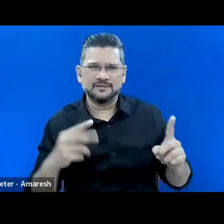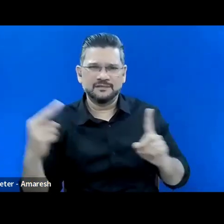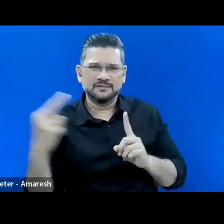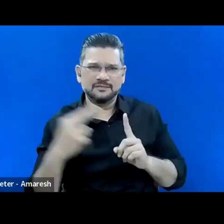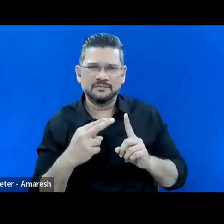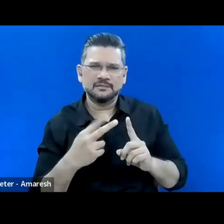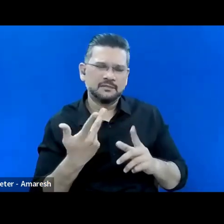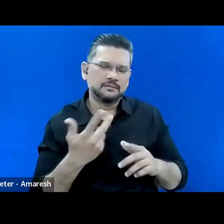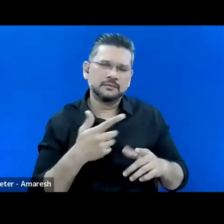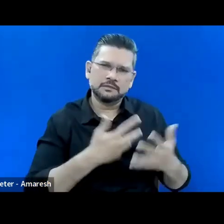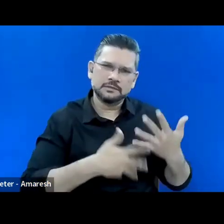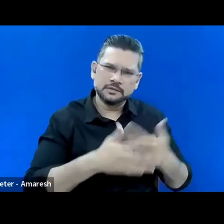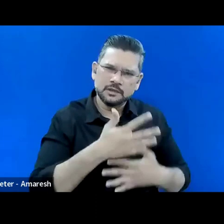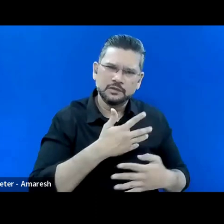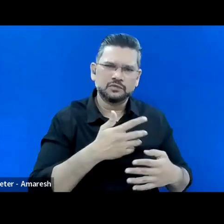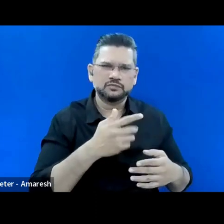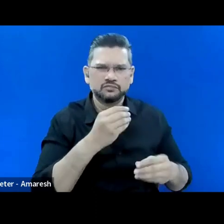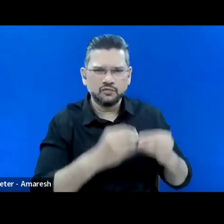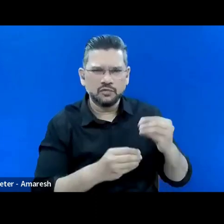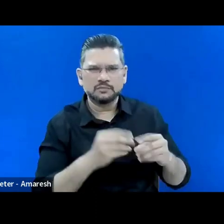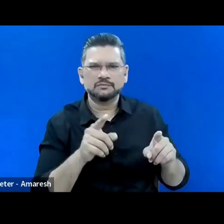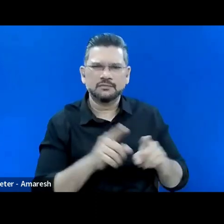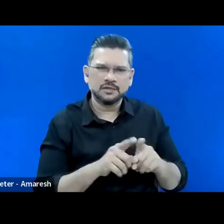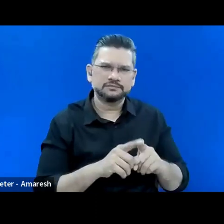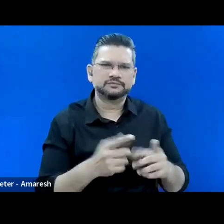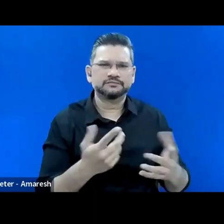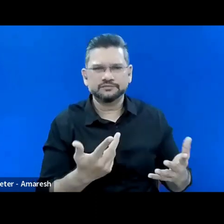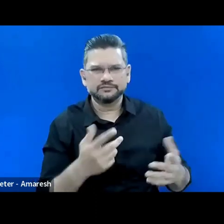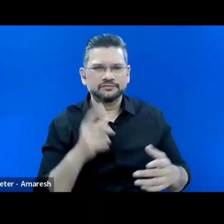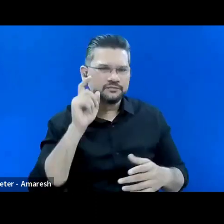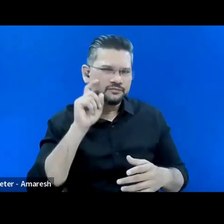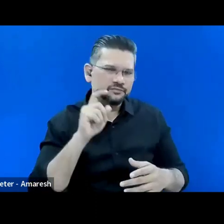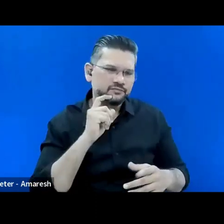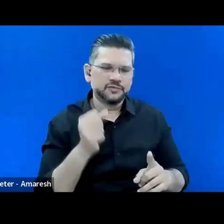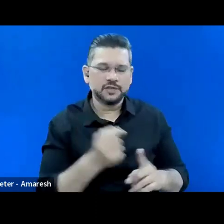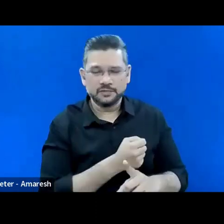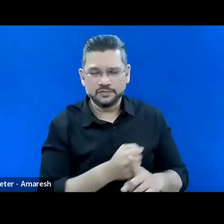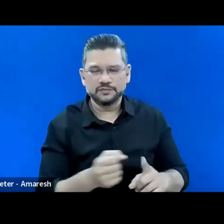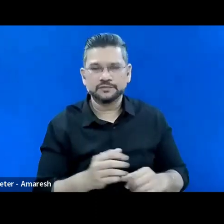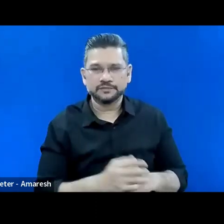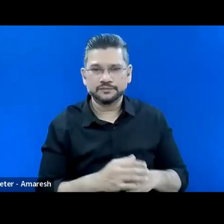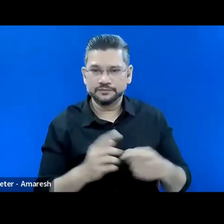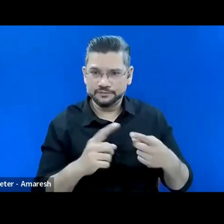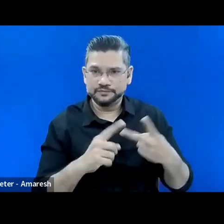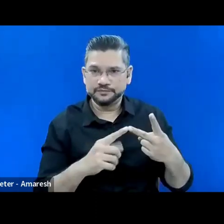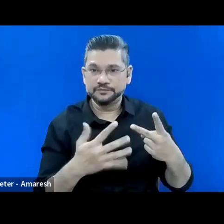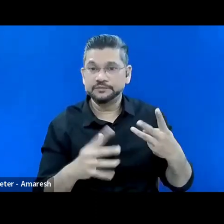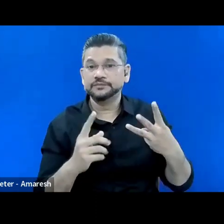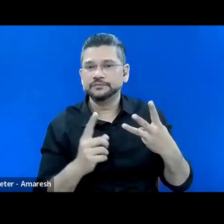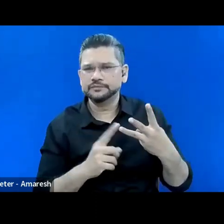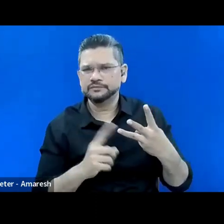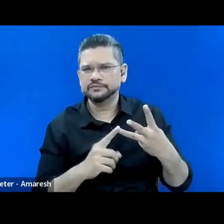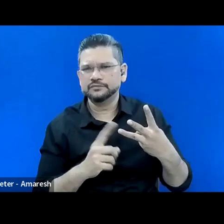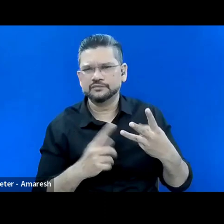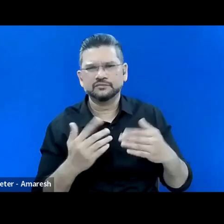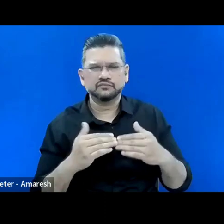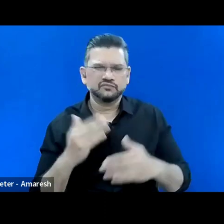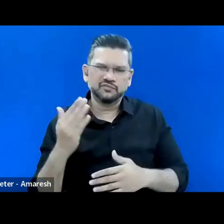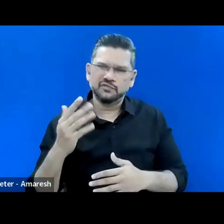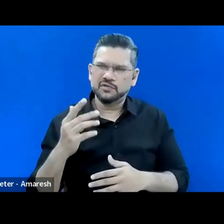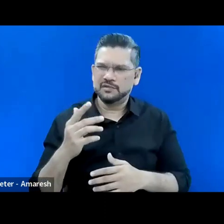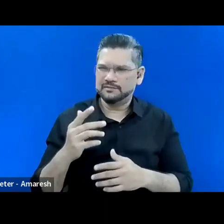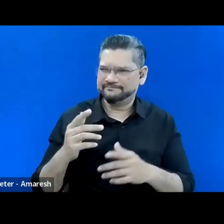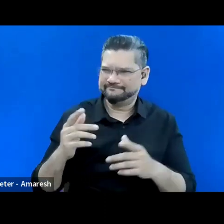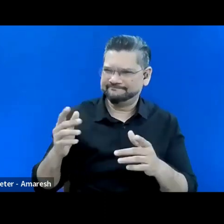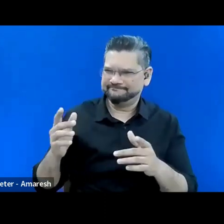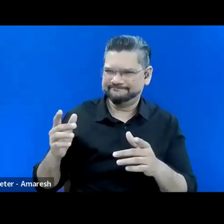issues like sexual abuse. And I think the last bit is a bit more nuanced. It's a bit more covert, you know, and it is